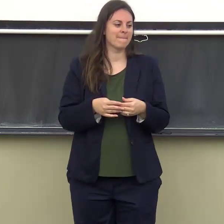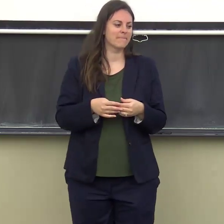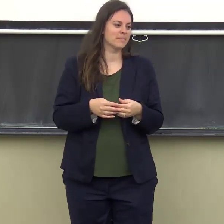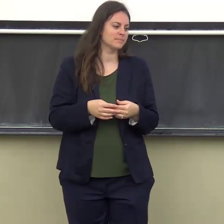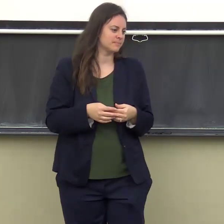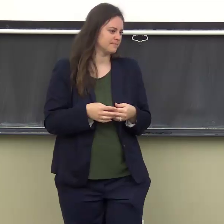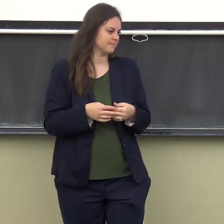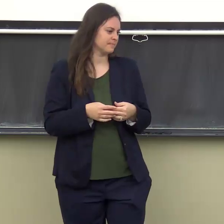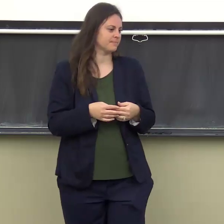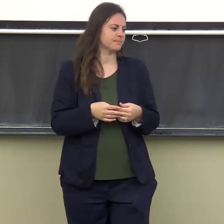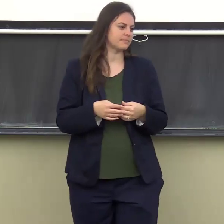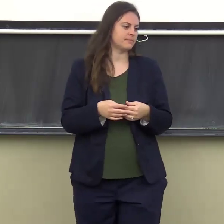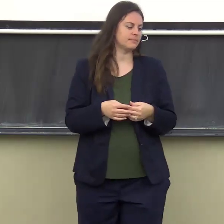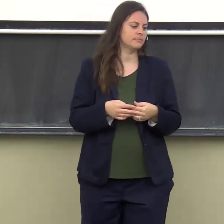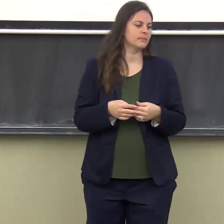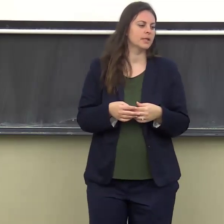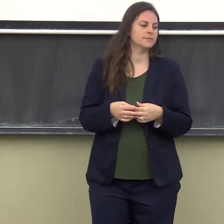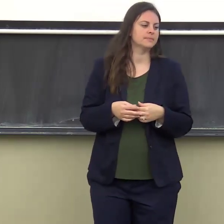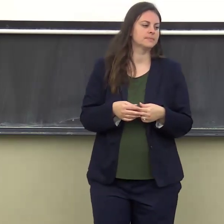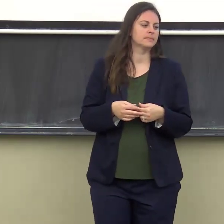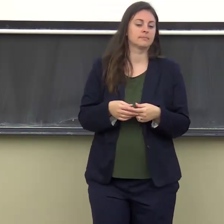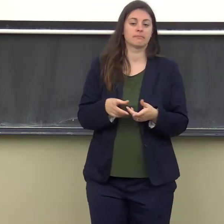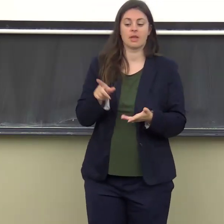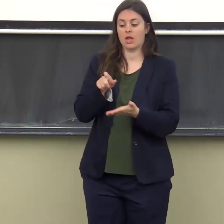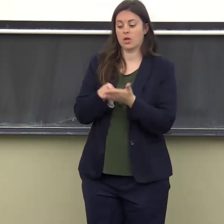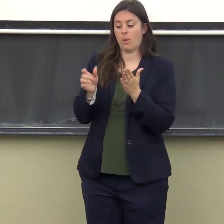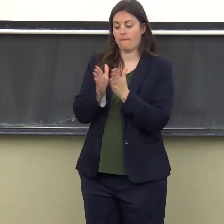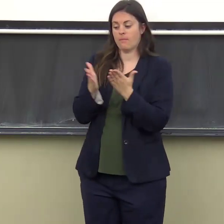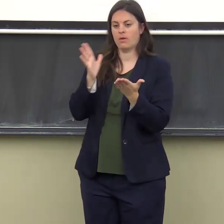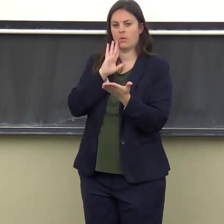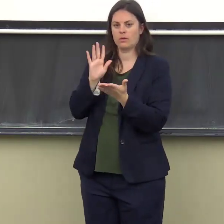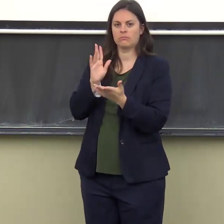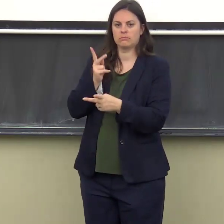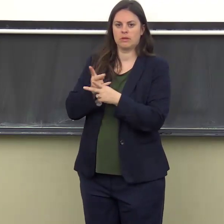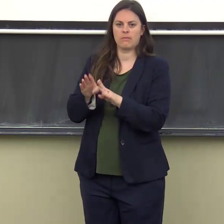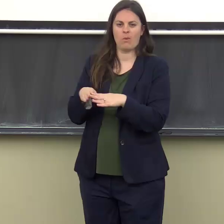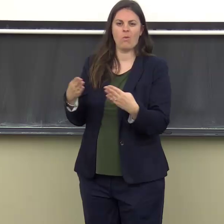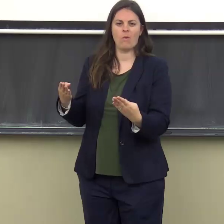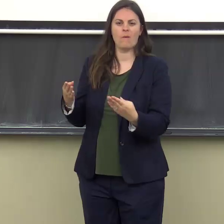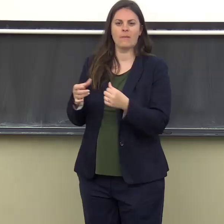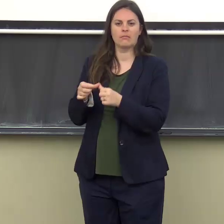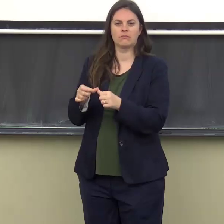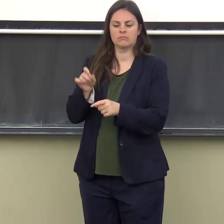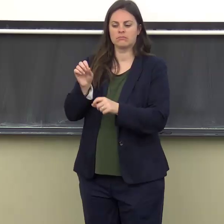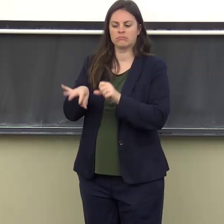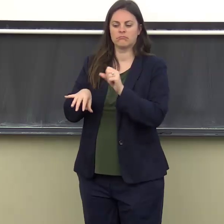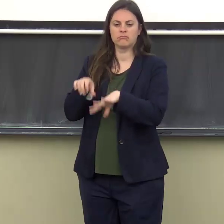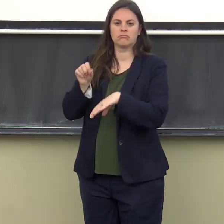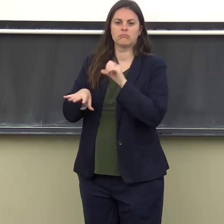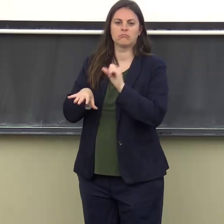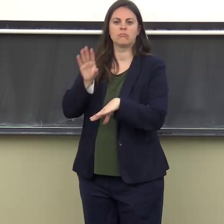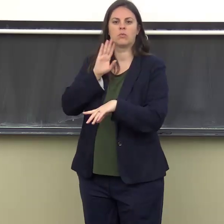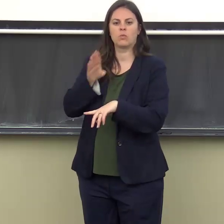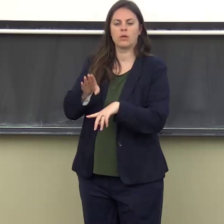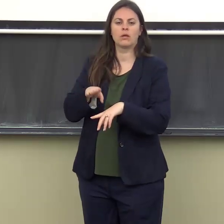the notebooks will remain open, and we will continue to contribute to them.